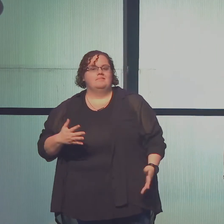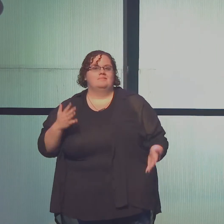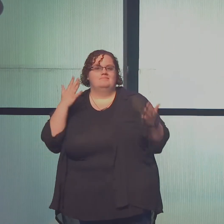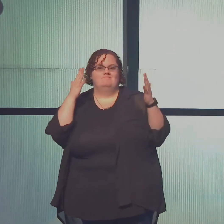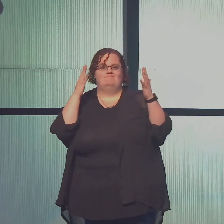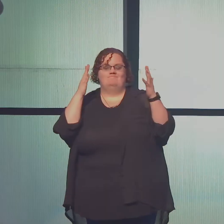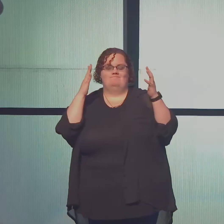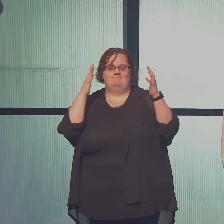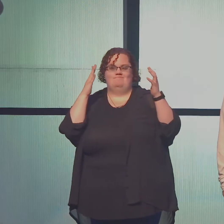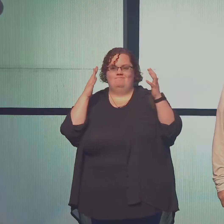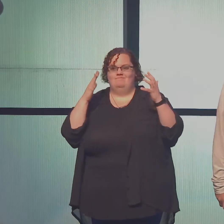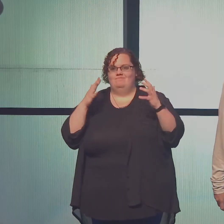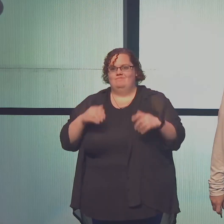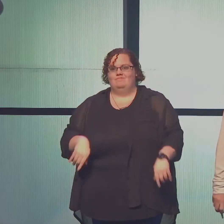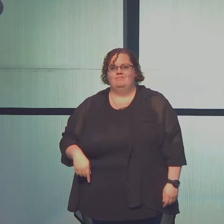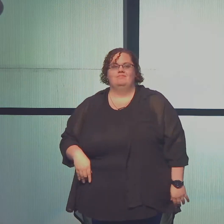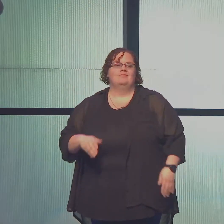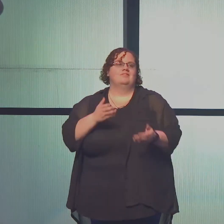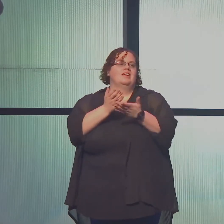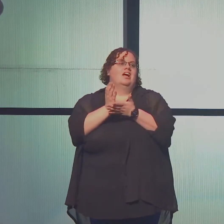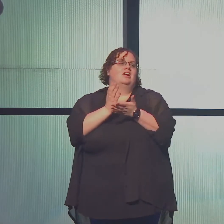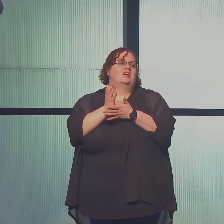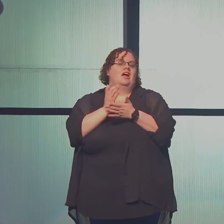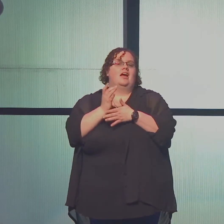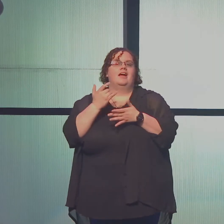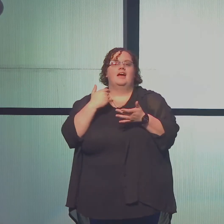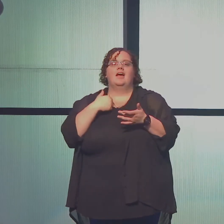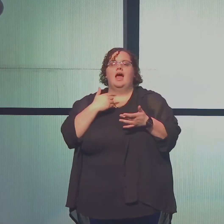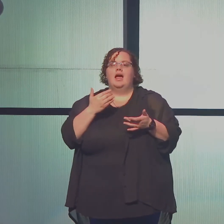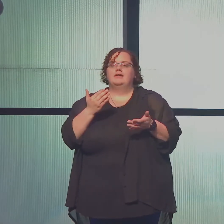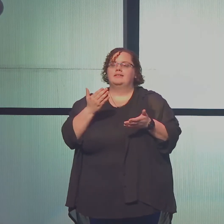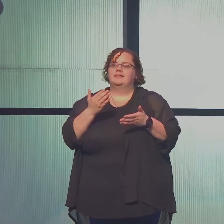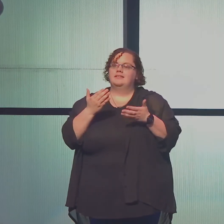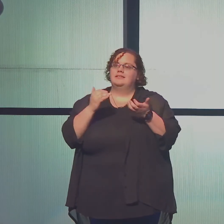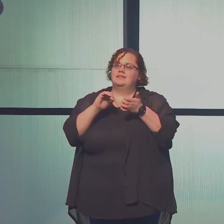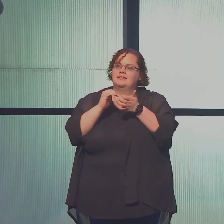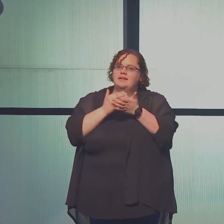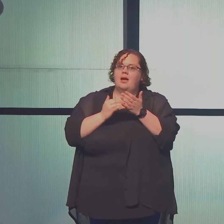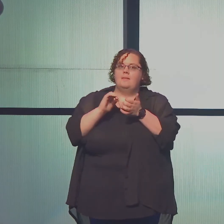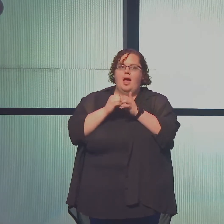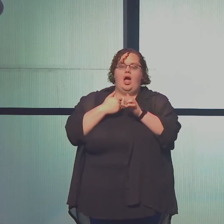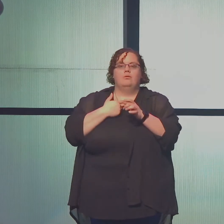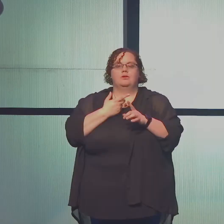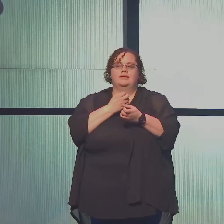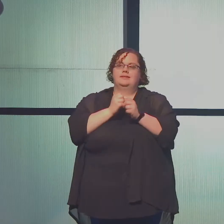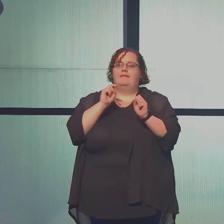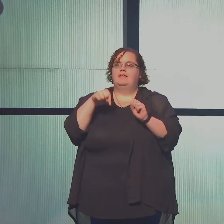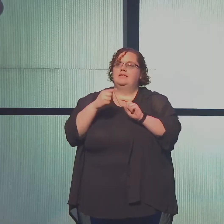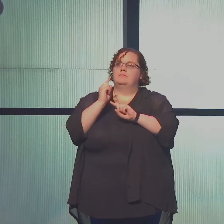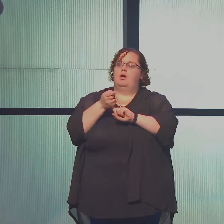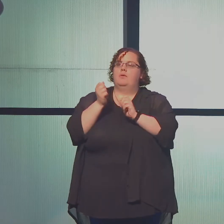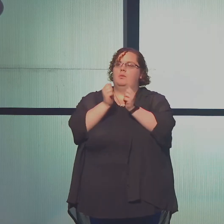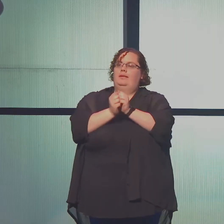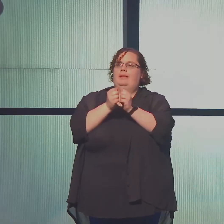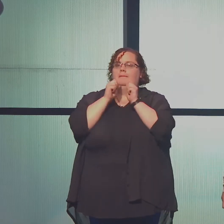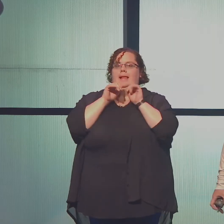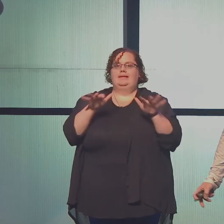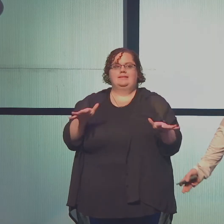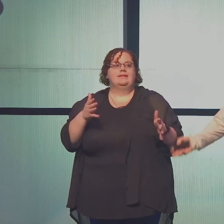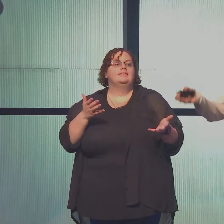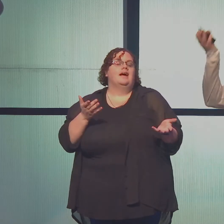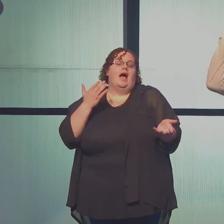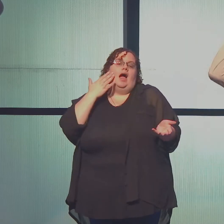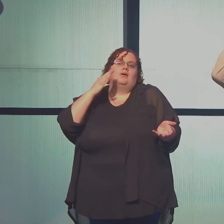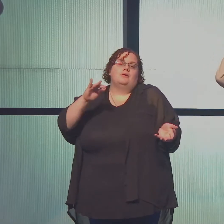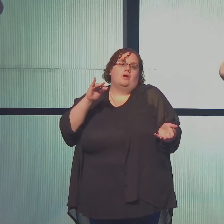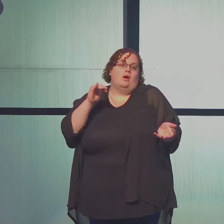All right. What do you say somehow we redeem this moment with a blessing? I don't know exactly how. If you